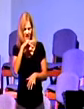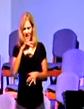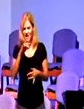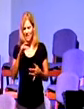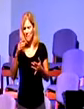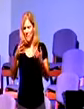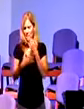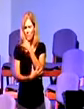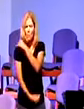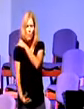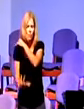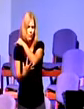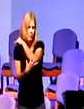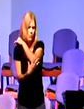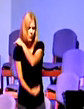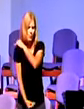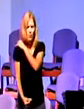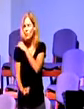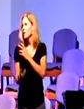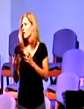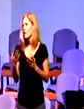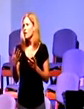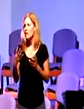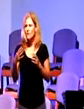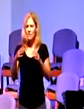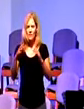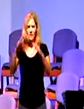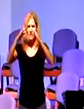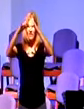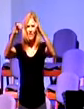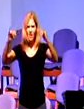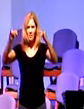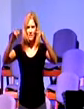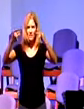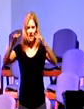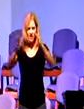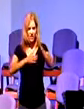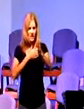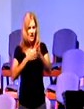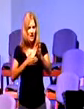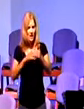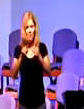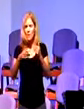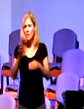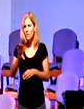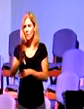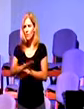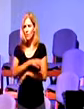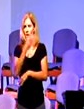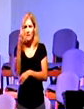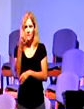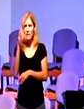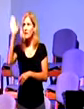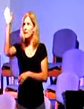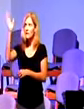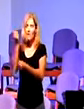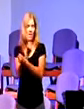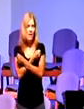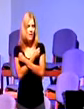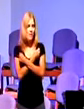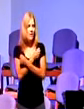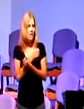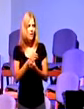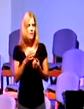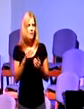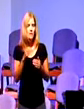extreme poverty. They're standing under tarps, but they're singing about Christ and his love for them. That was